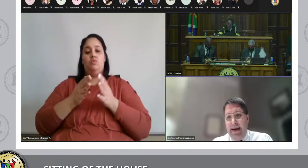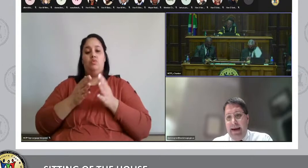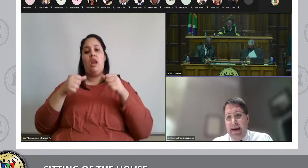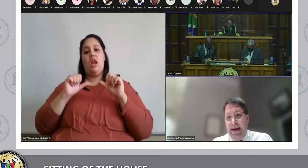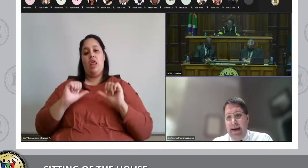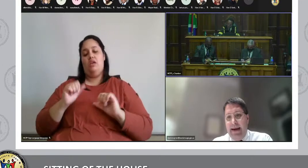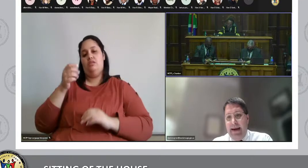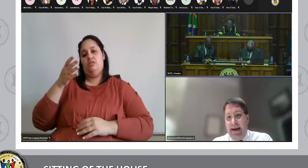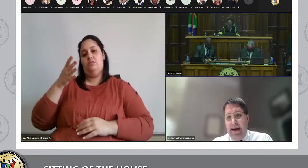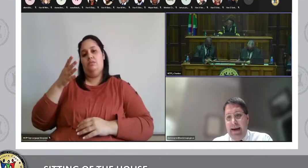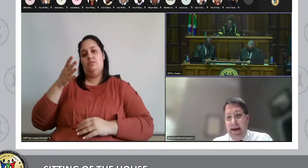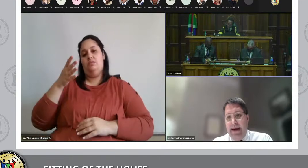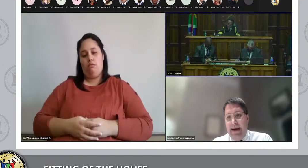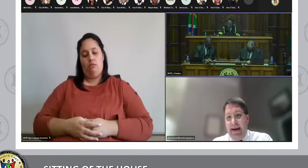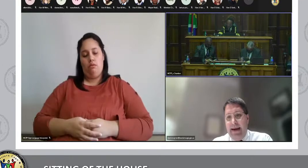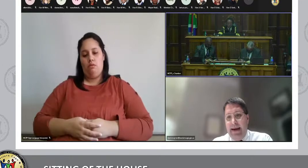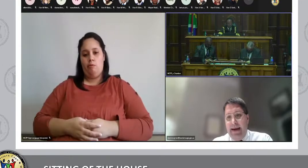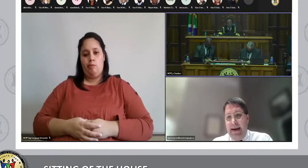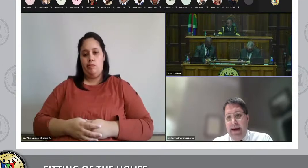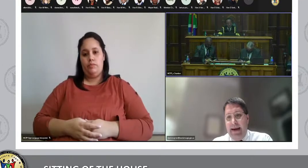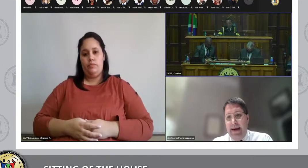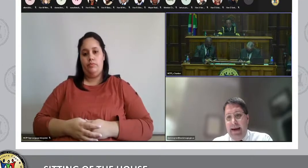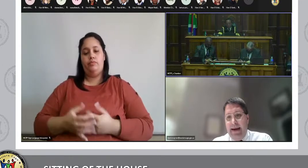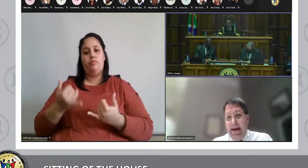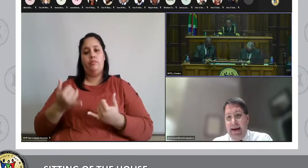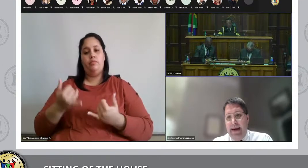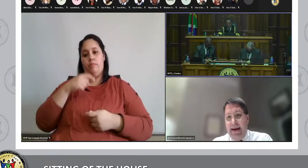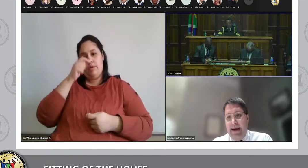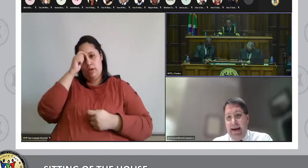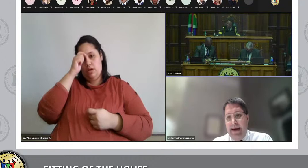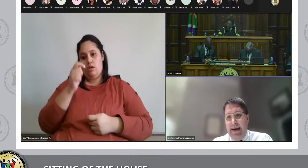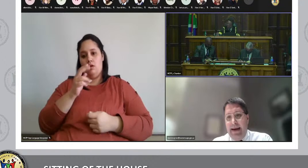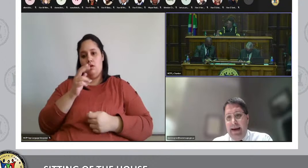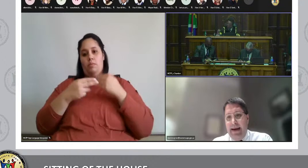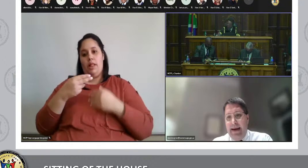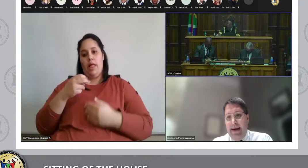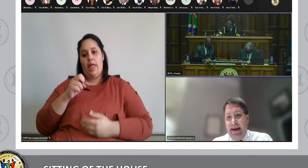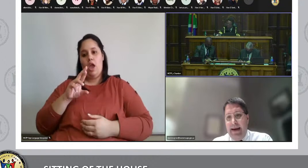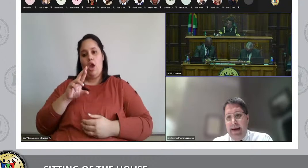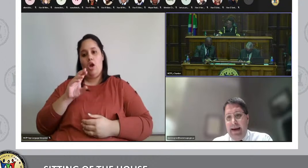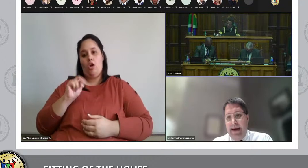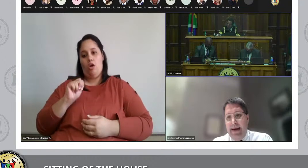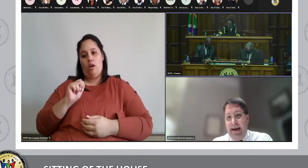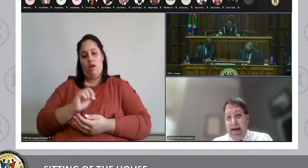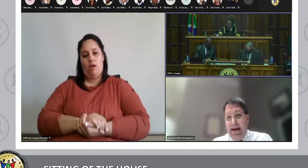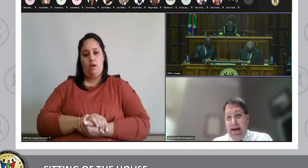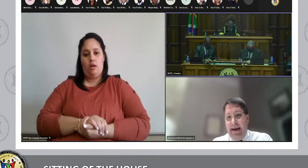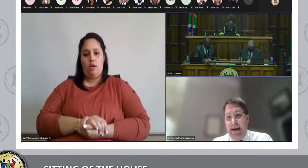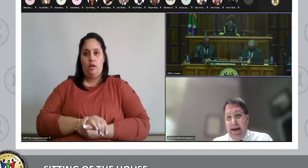speaker. I now recognize Honorable Heron.